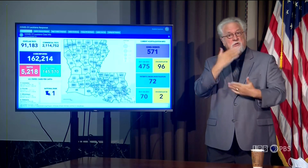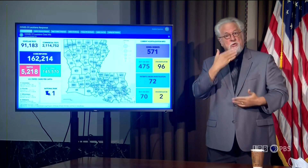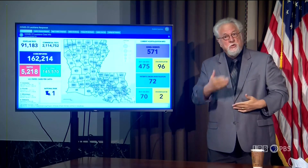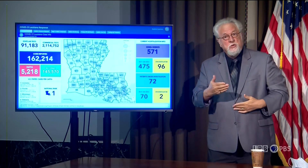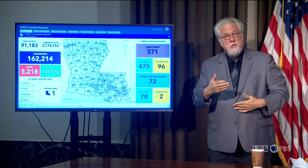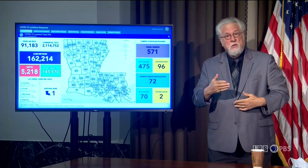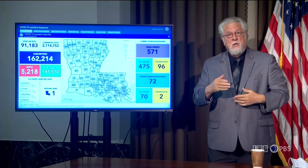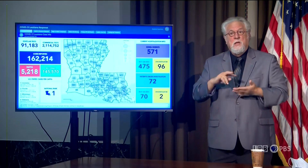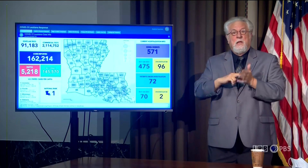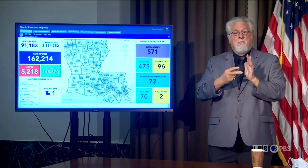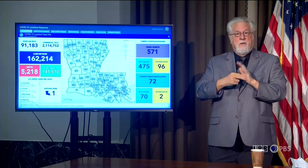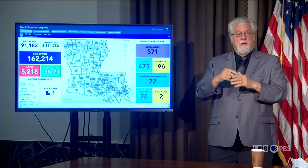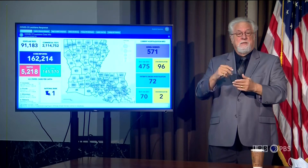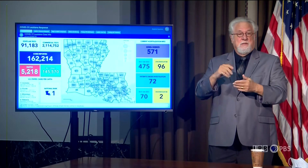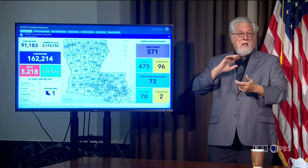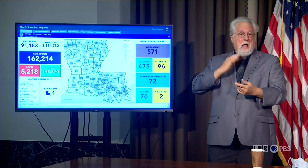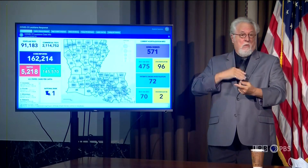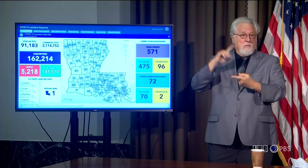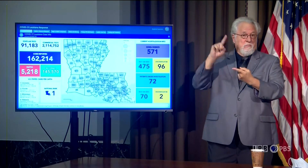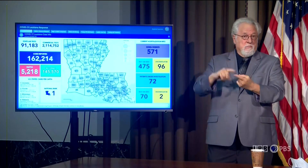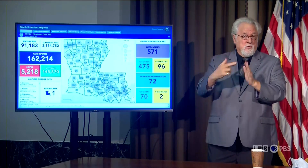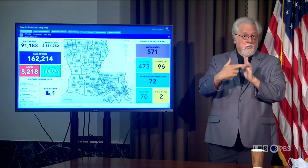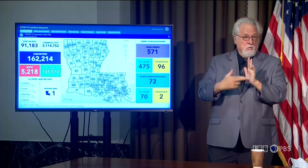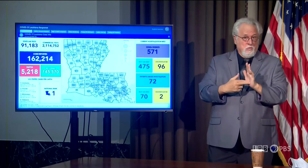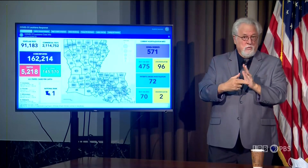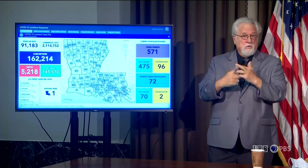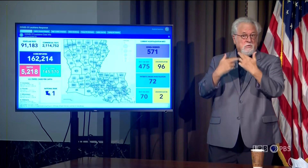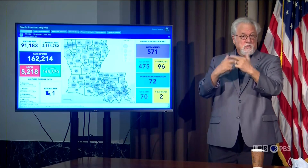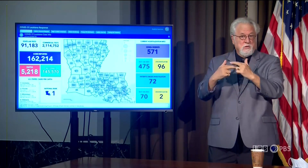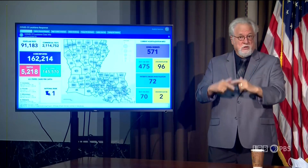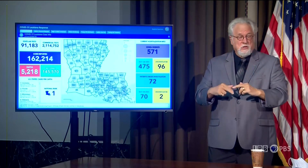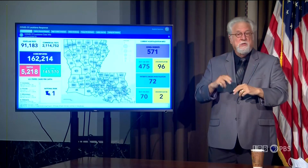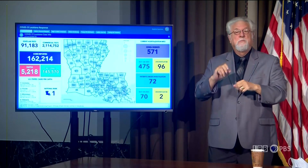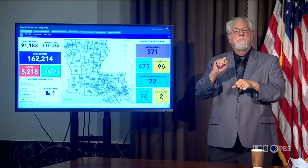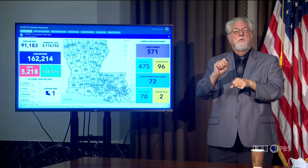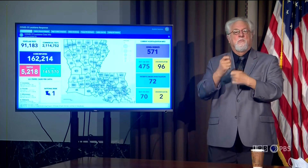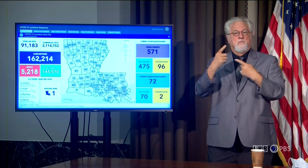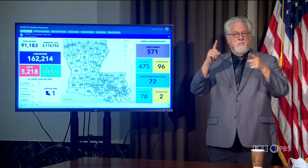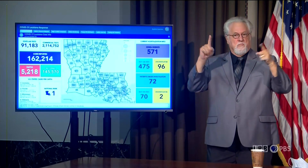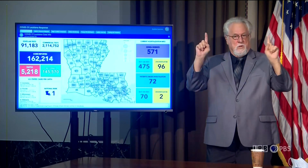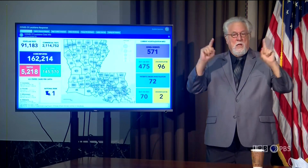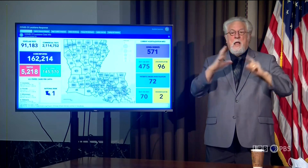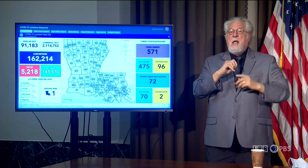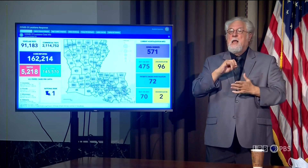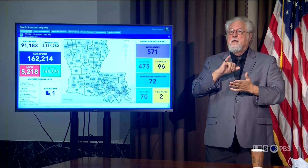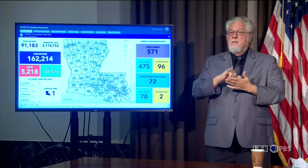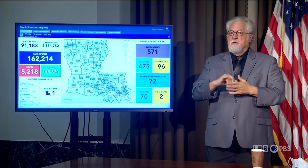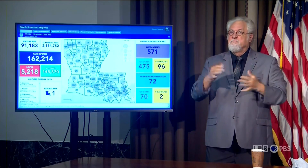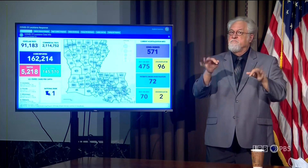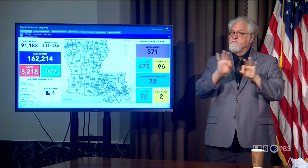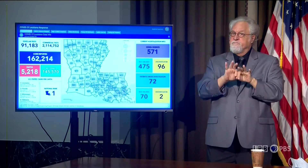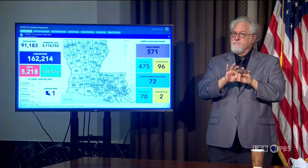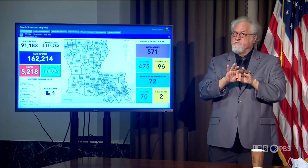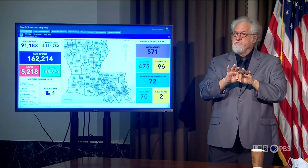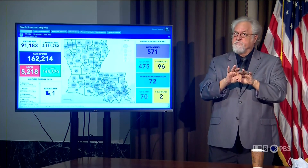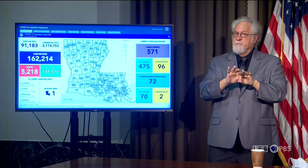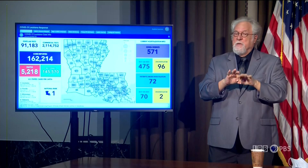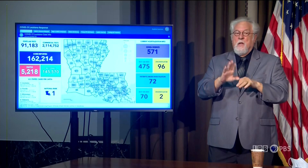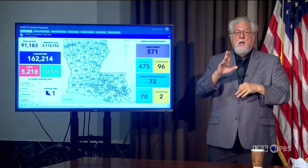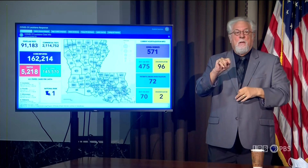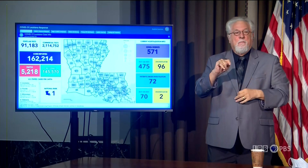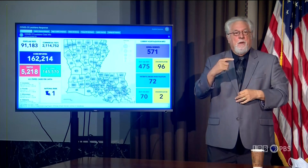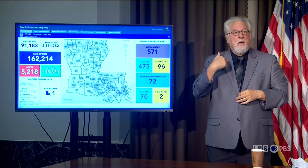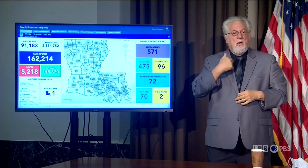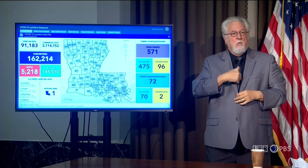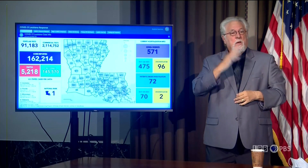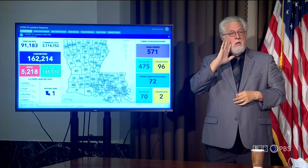that means is the mitigation measures, the restrictions are working. And this is incredibly important. But we